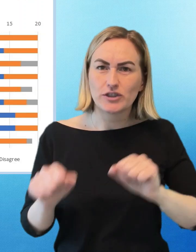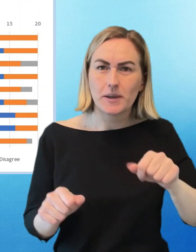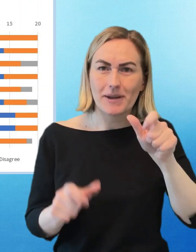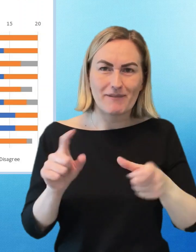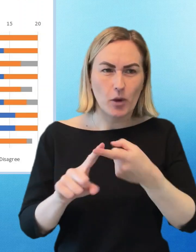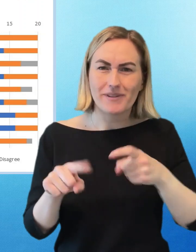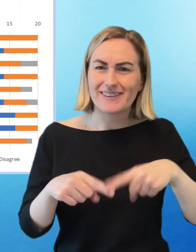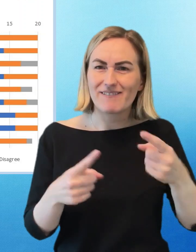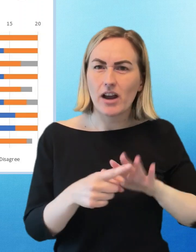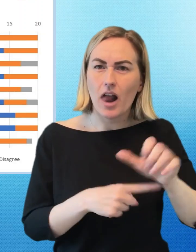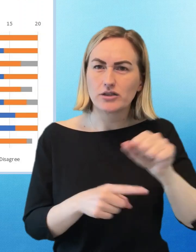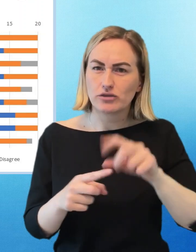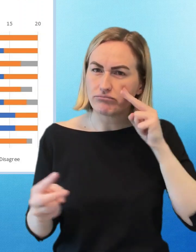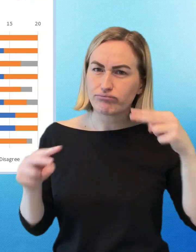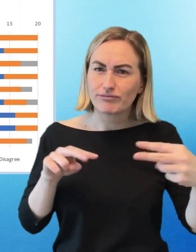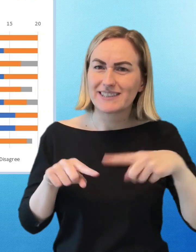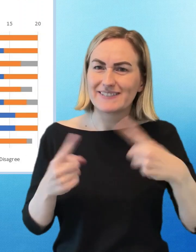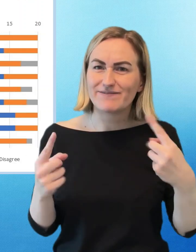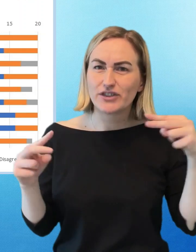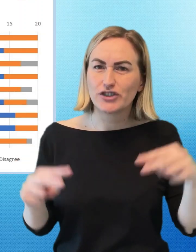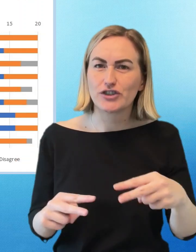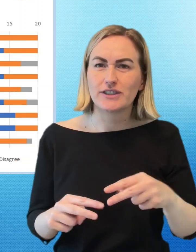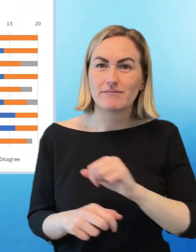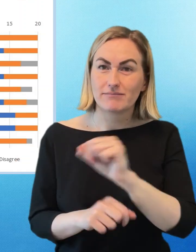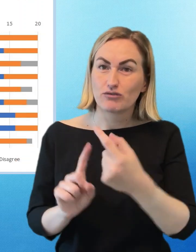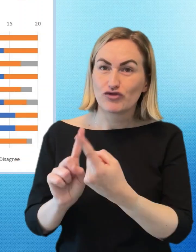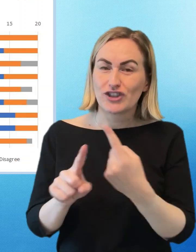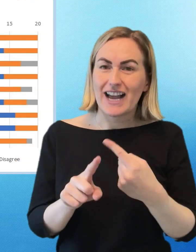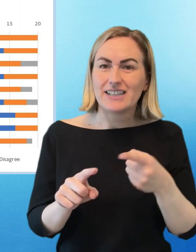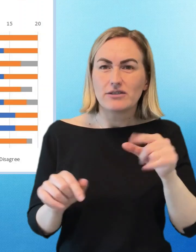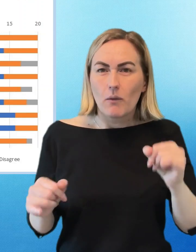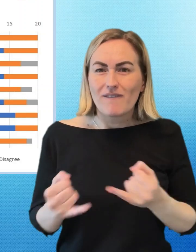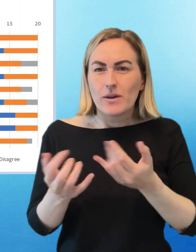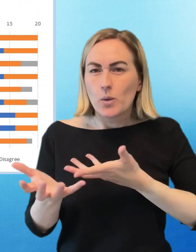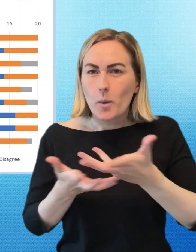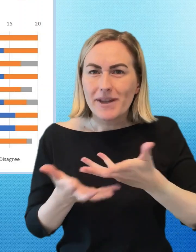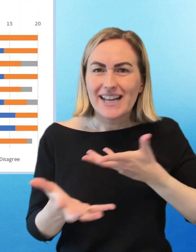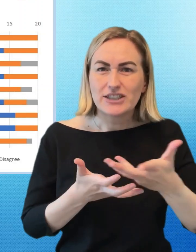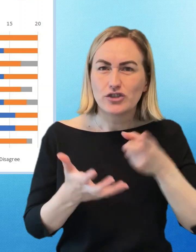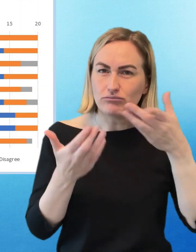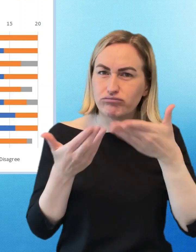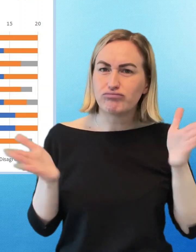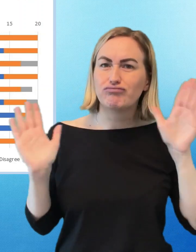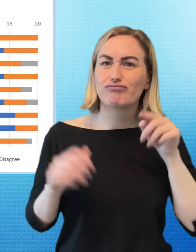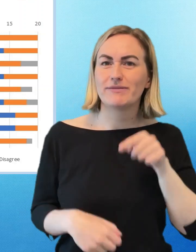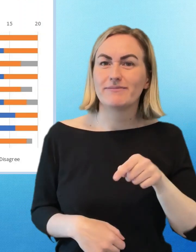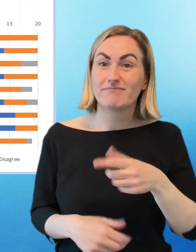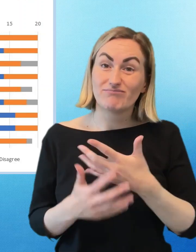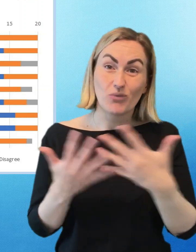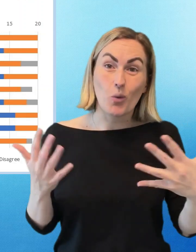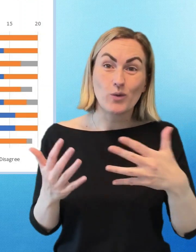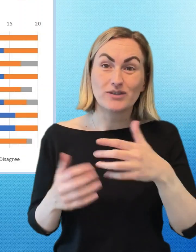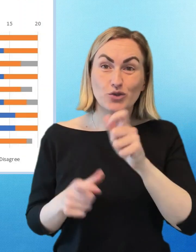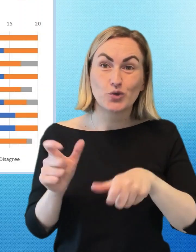people from diverse cultures perceive things, and their reactions in conflict and communication. Again, the majority